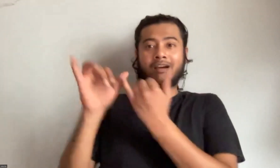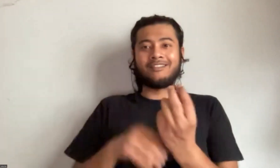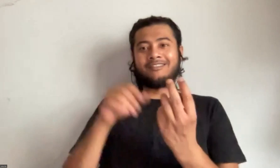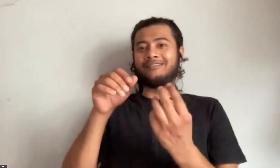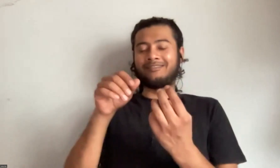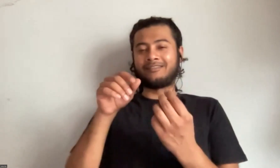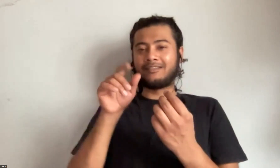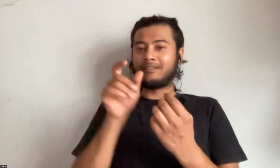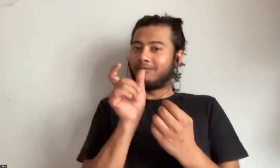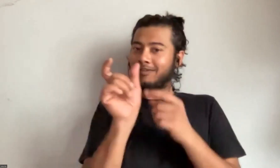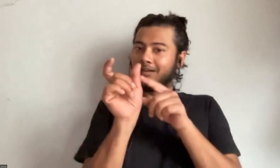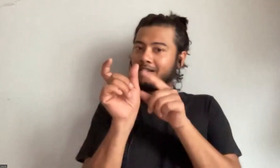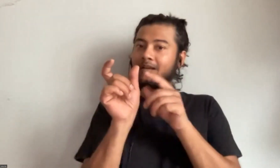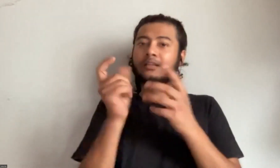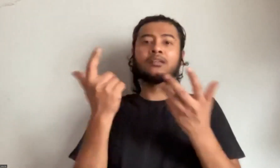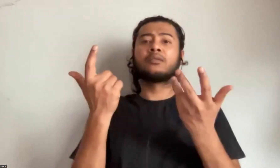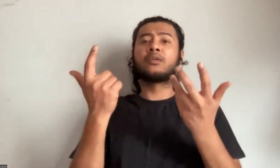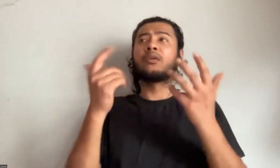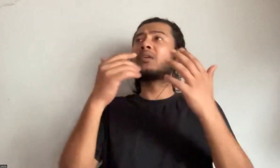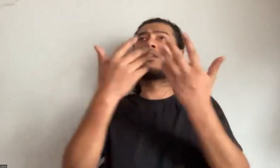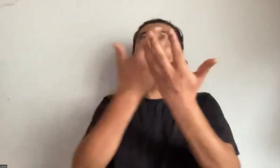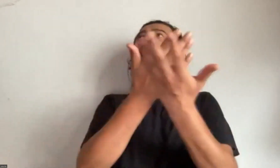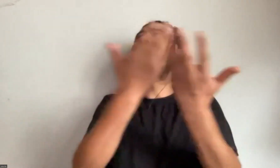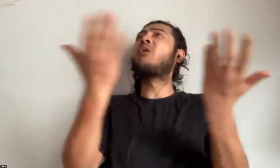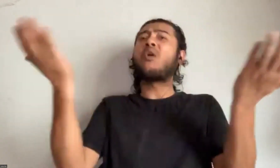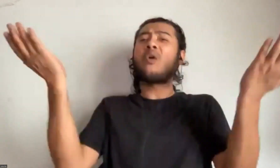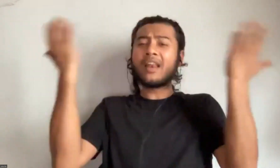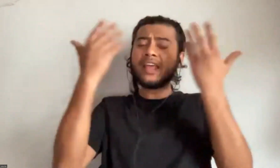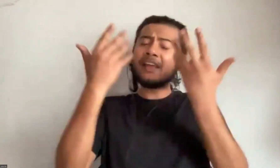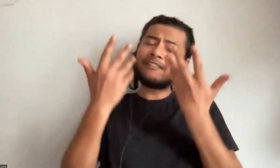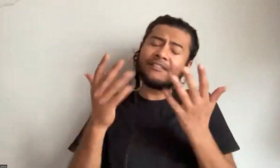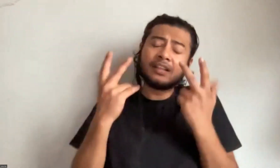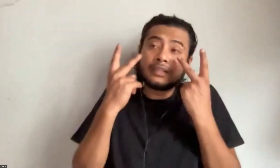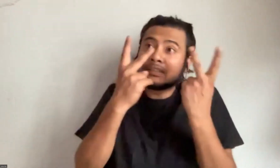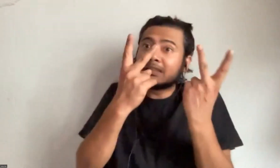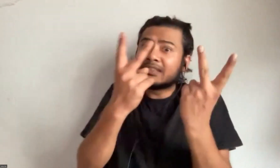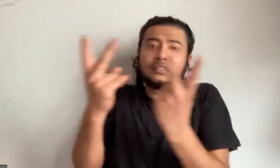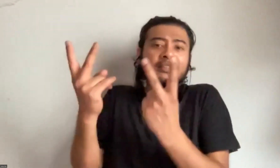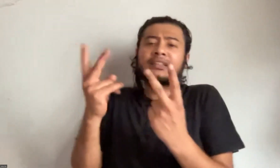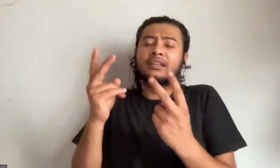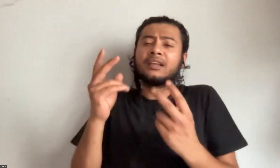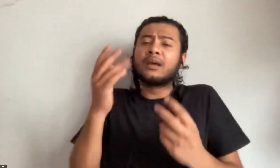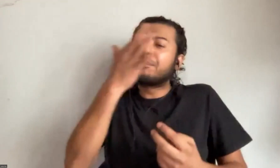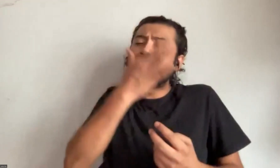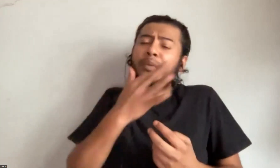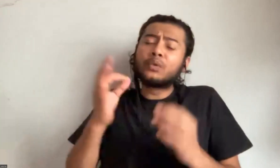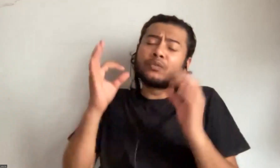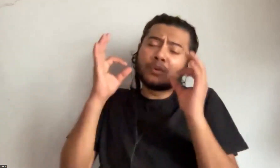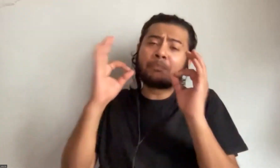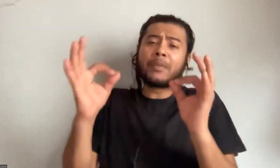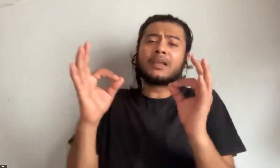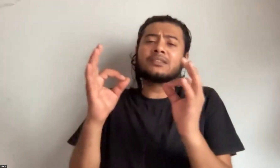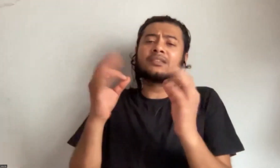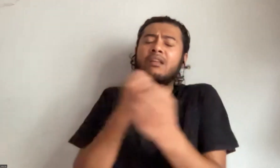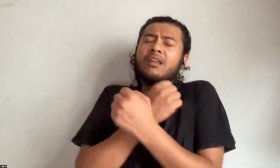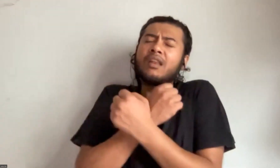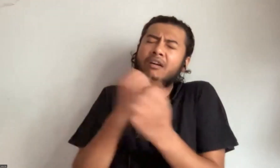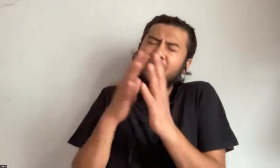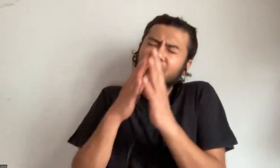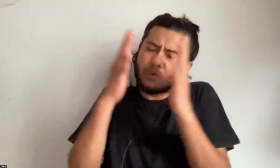So that is the meaning of the word Krishna. And the word Hare, or also known as Hara, is actually the name of